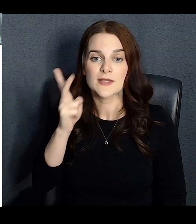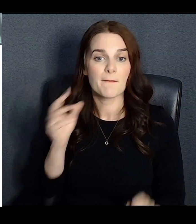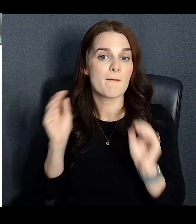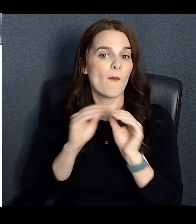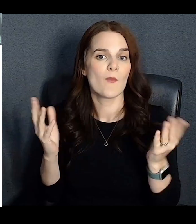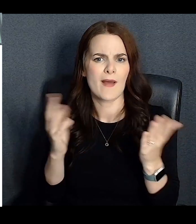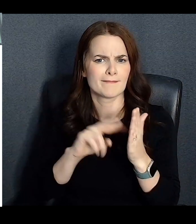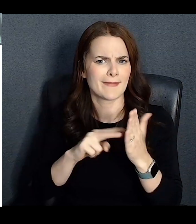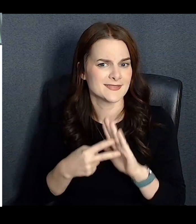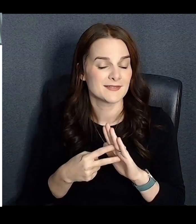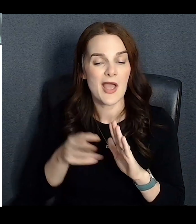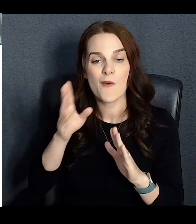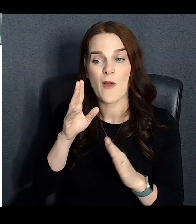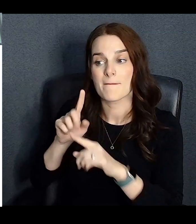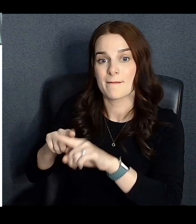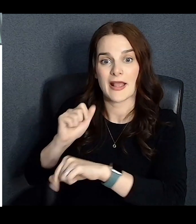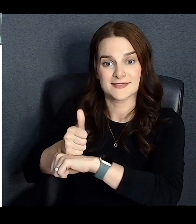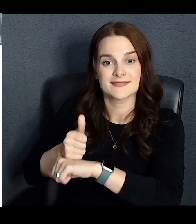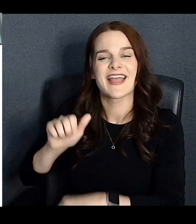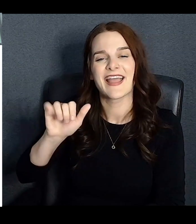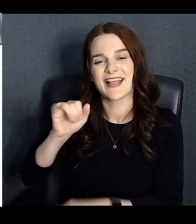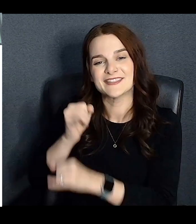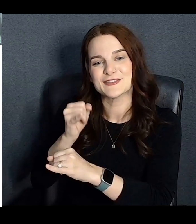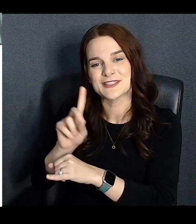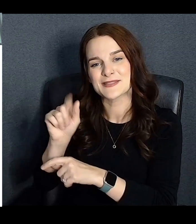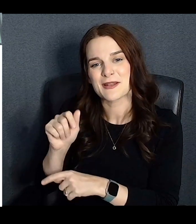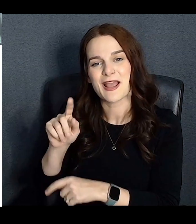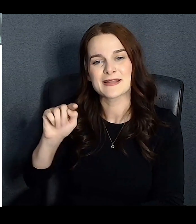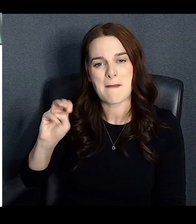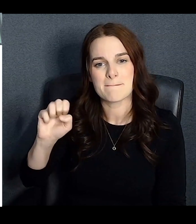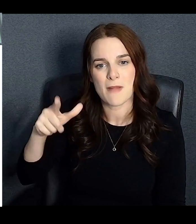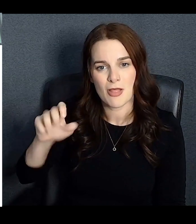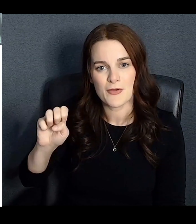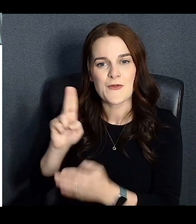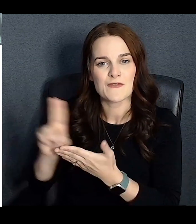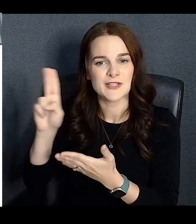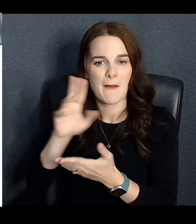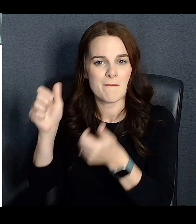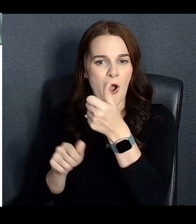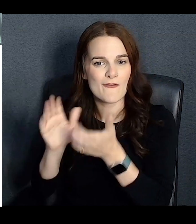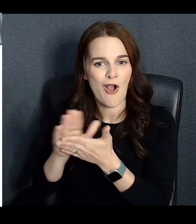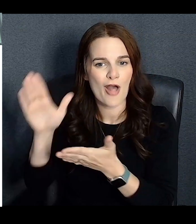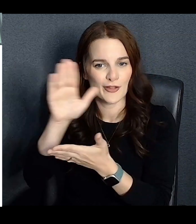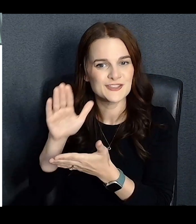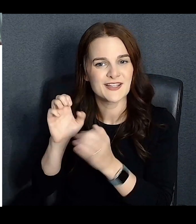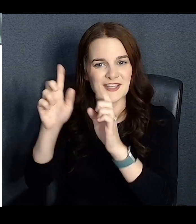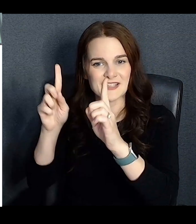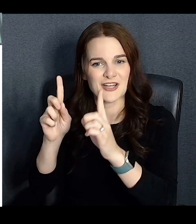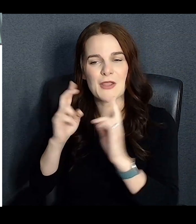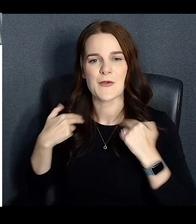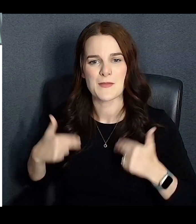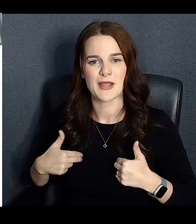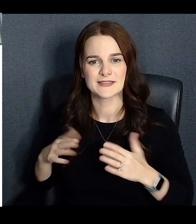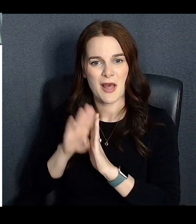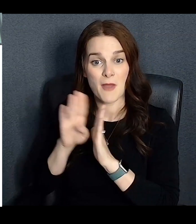that means. We are based at the Institute on Disabilities at Temple University. We're part of the College of Education and Human Development. So we're based